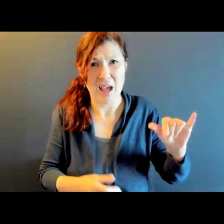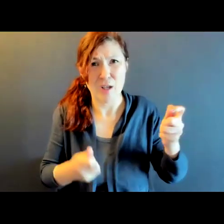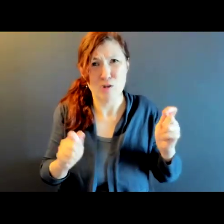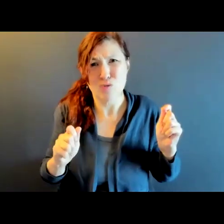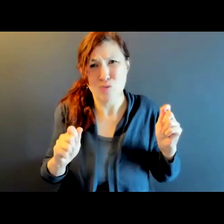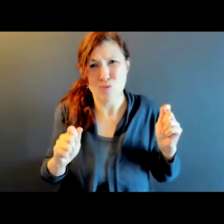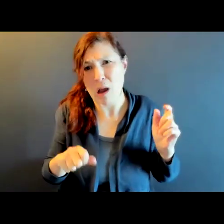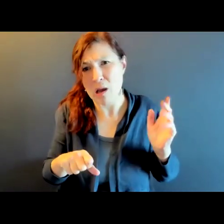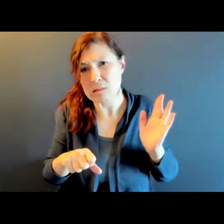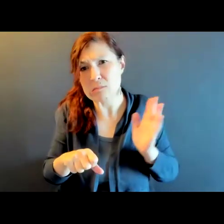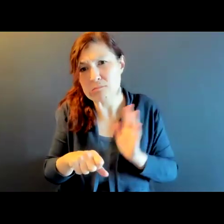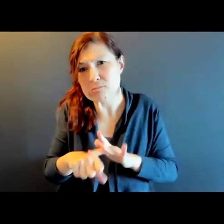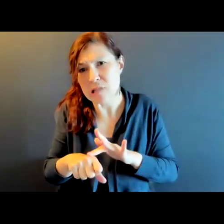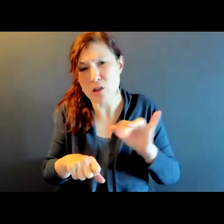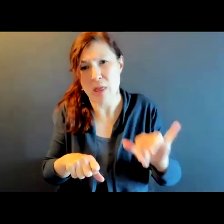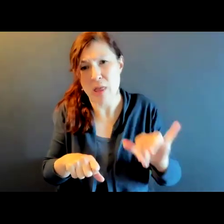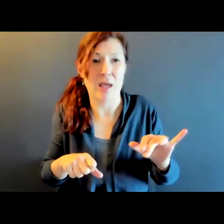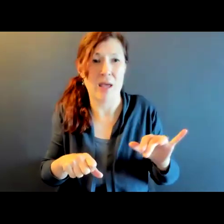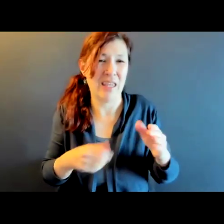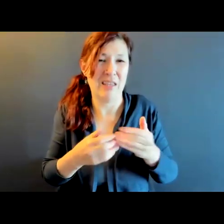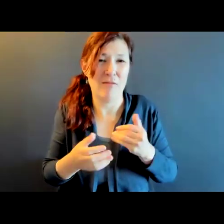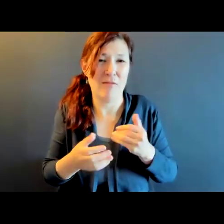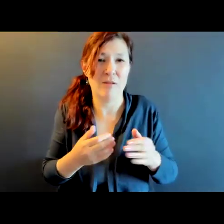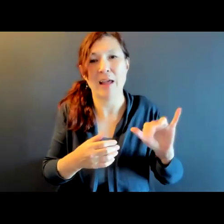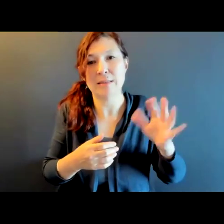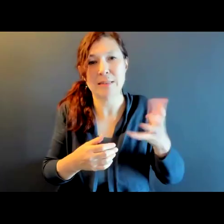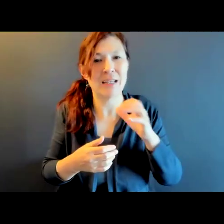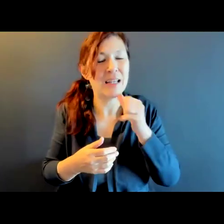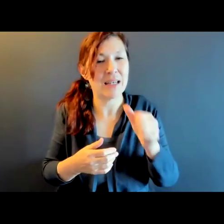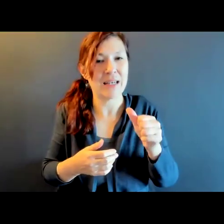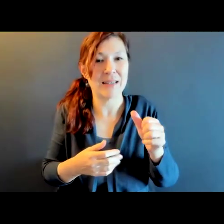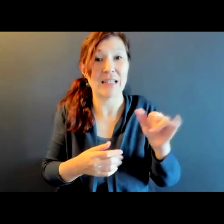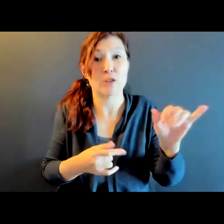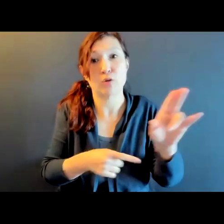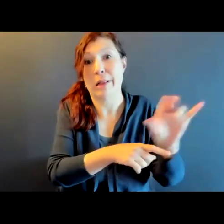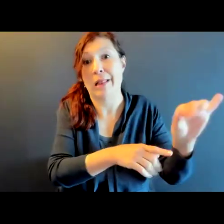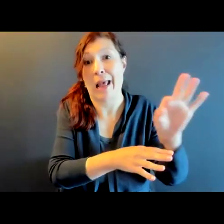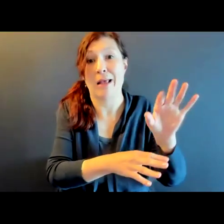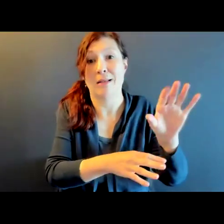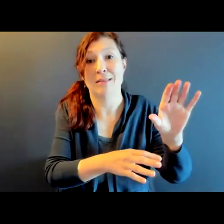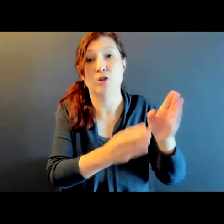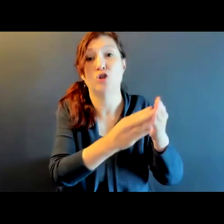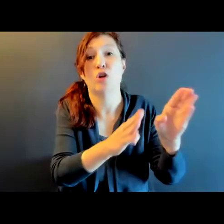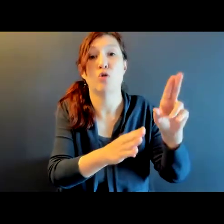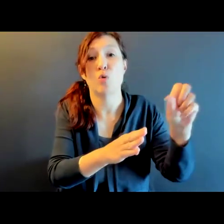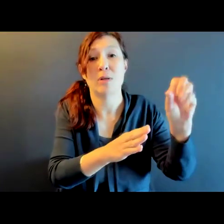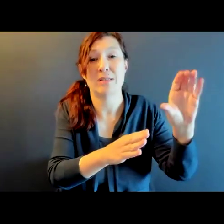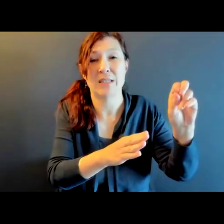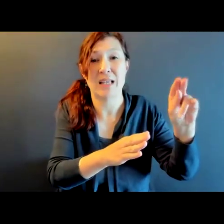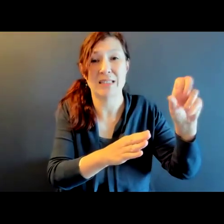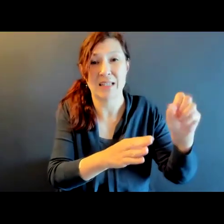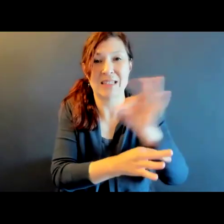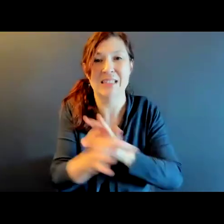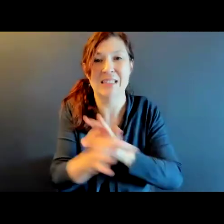proxy for socioeconomic status because you laid out the challenges of doing it on an individual basis. But